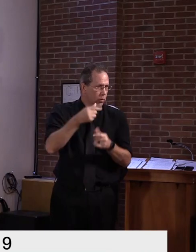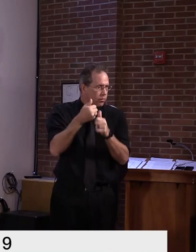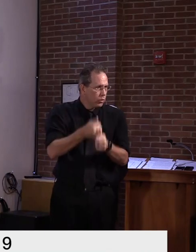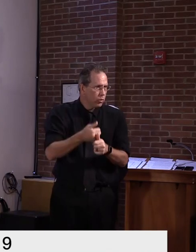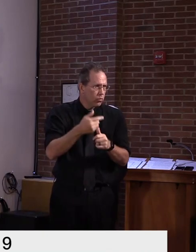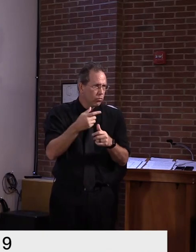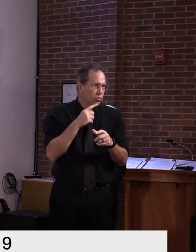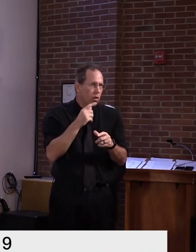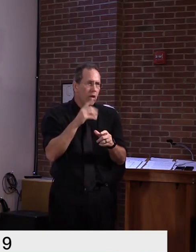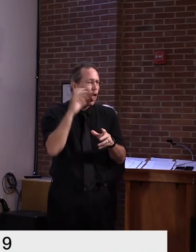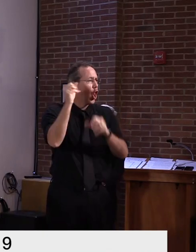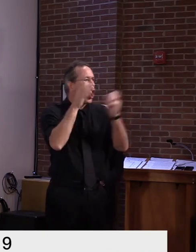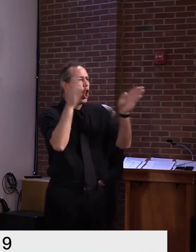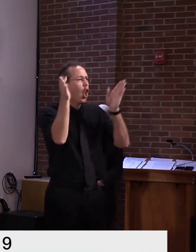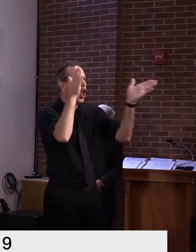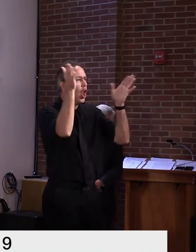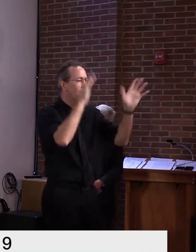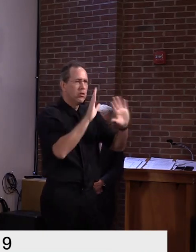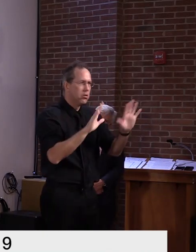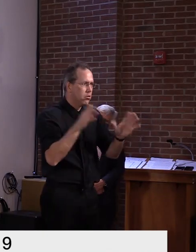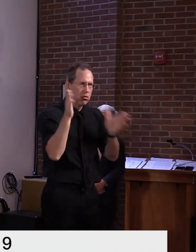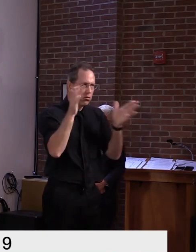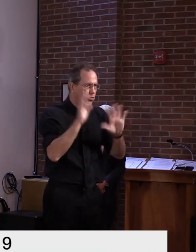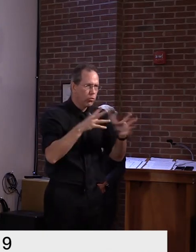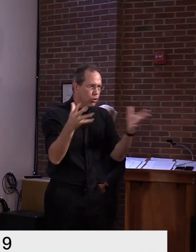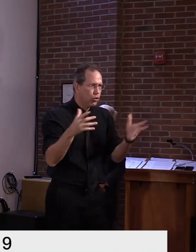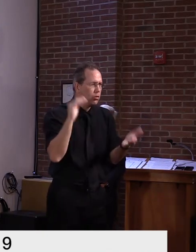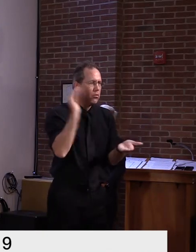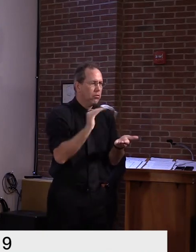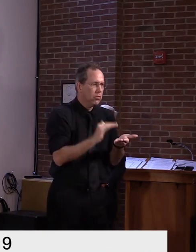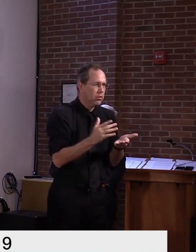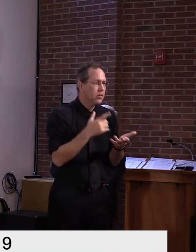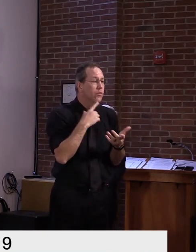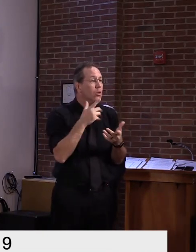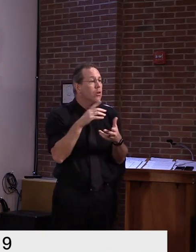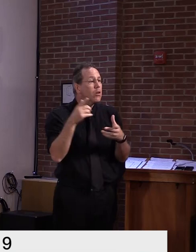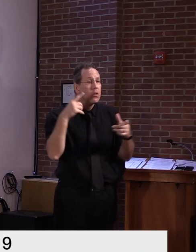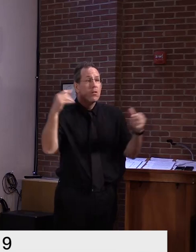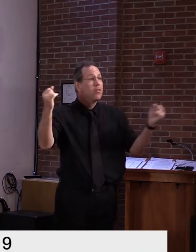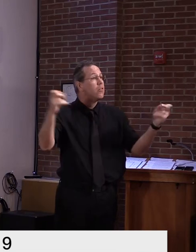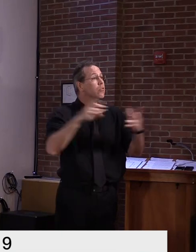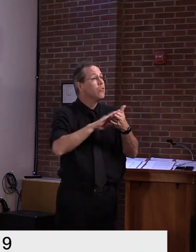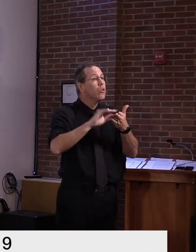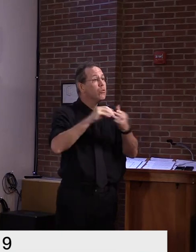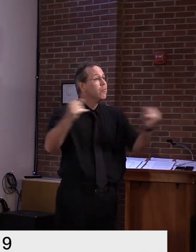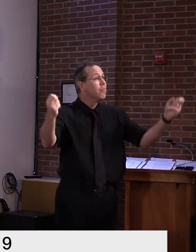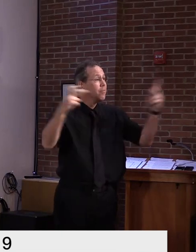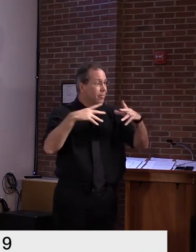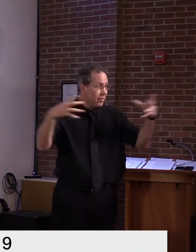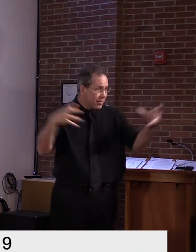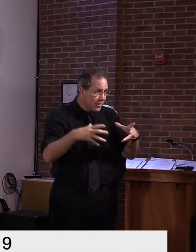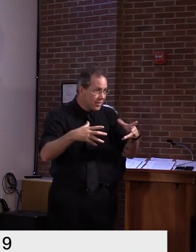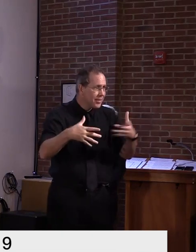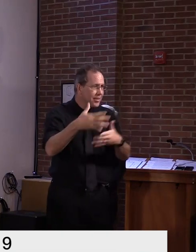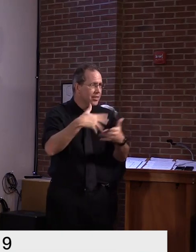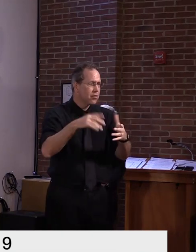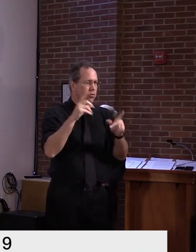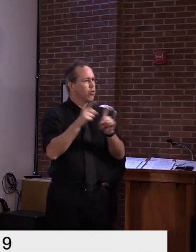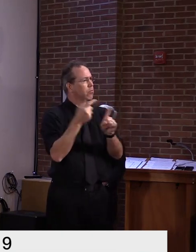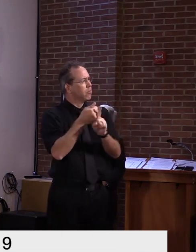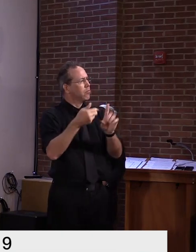they recognize once these students are essentially Vermonters, because they've tested negative coming in, and now they're part